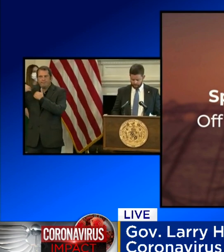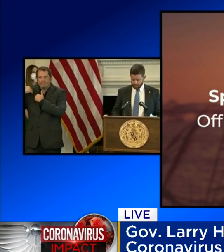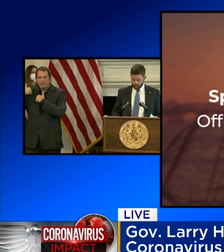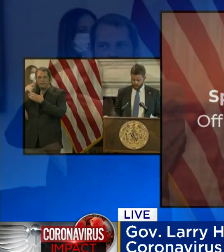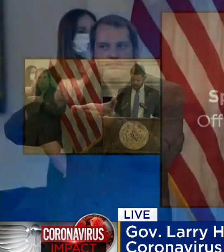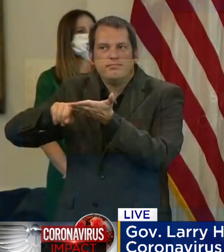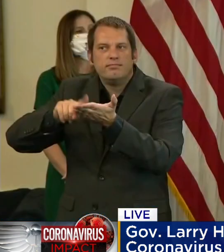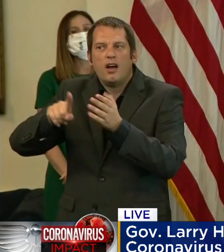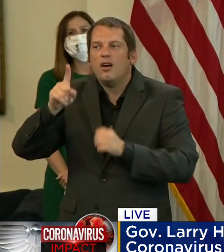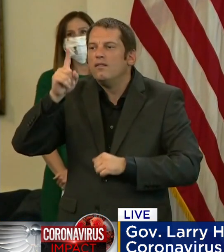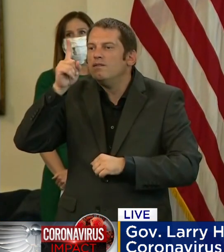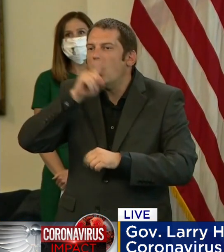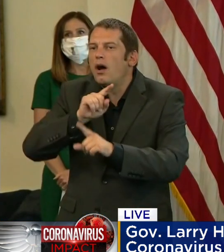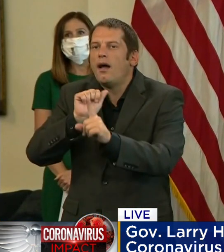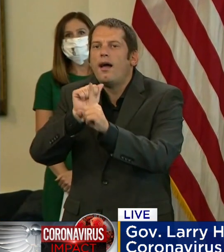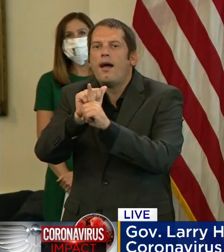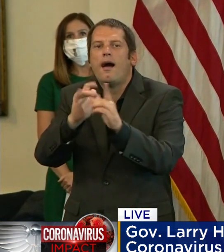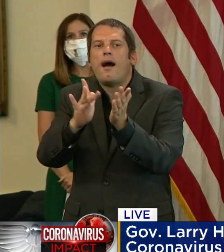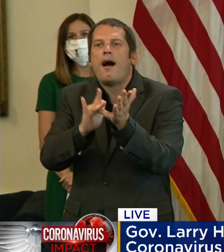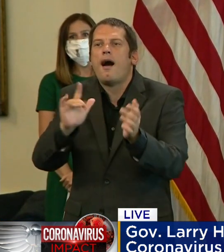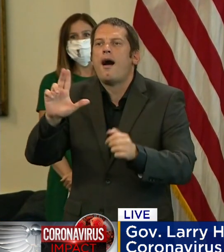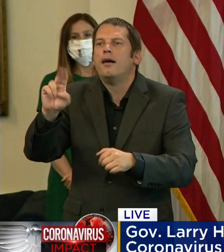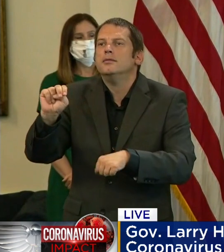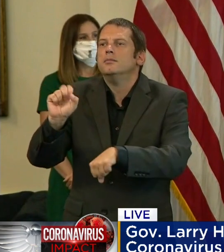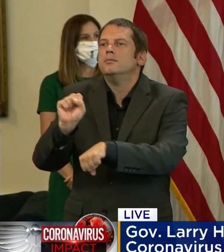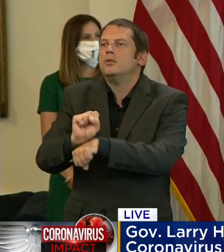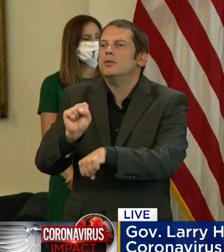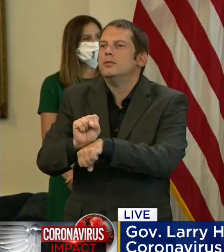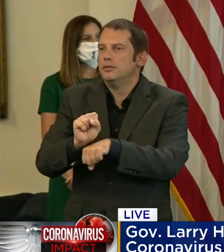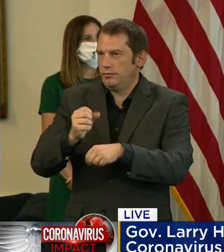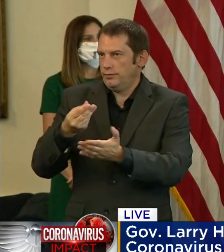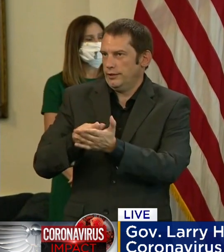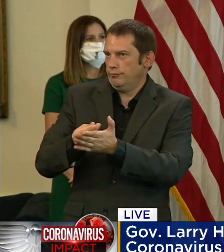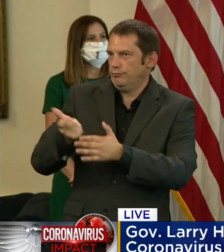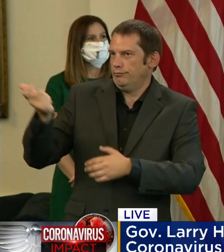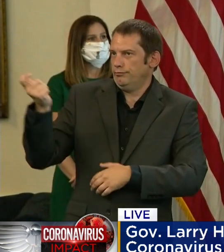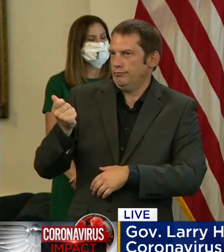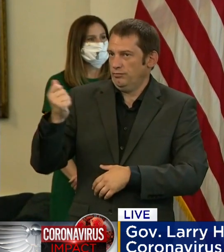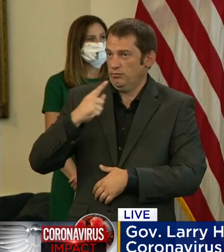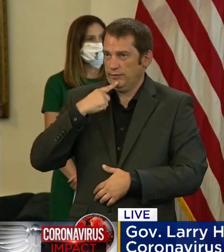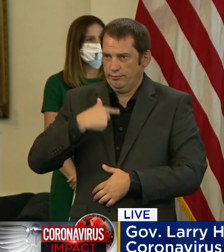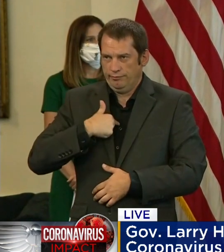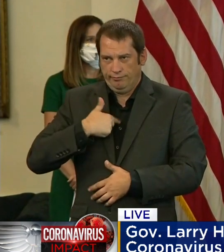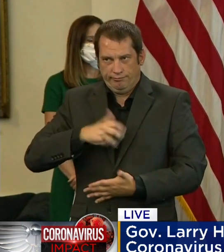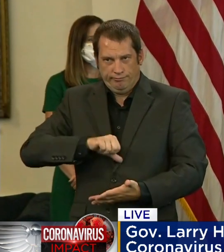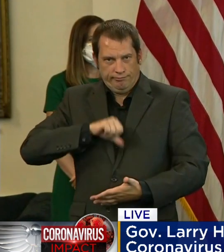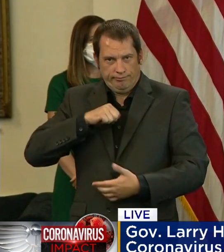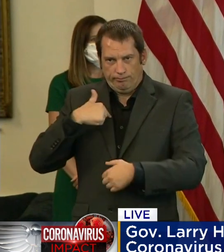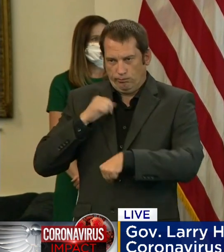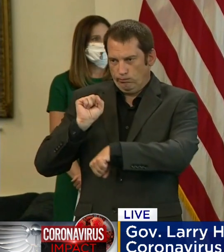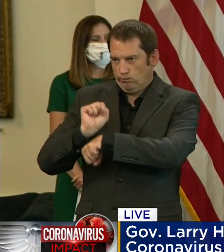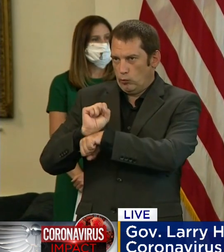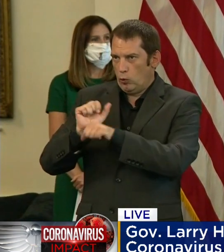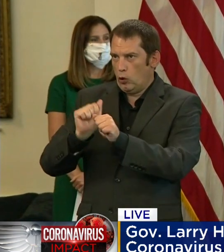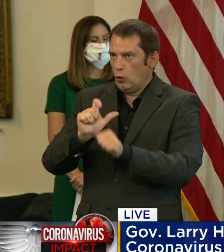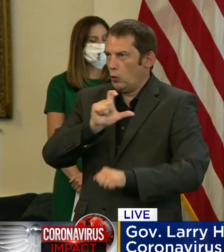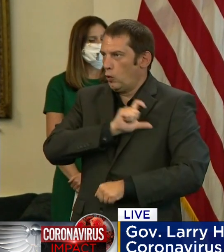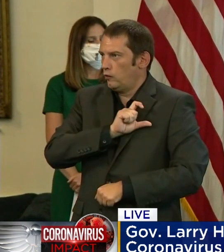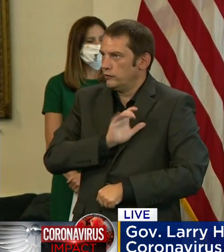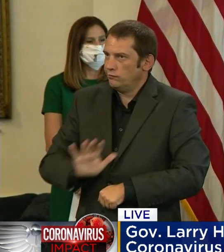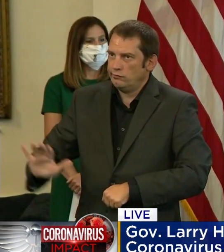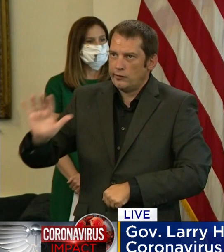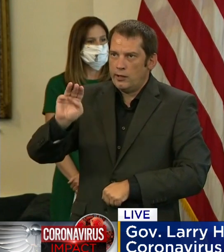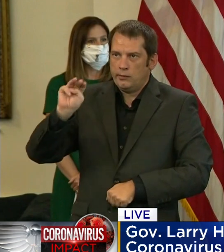working with our law enforcement and state workforce agency partners to accomplish that part of our mission. Since the pandemic